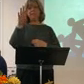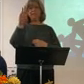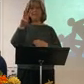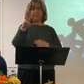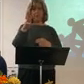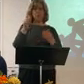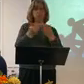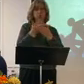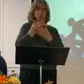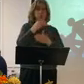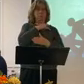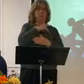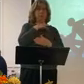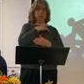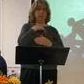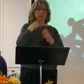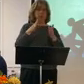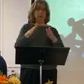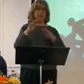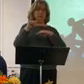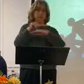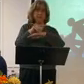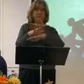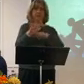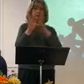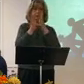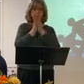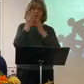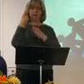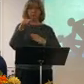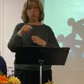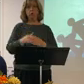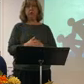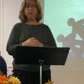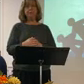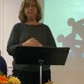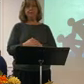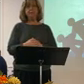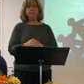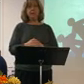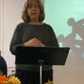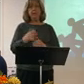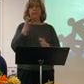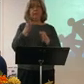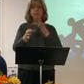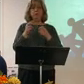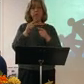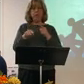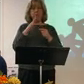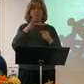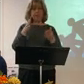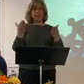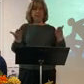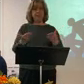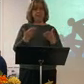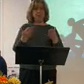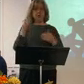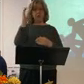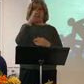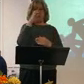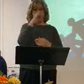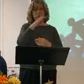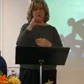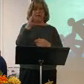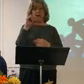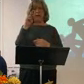missionaries. You can be here and watch it, which is the preferable way. If you can't, you can search for IMB Sending